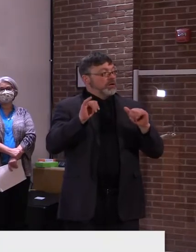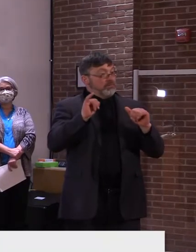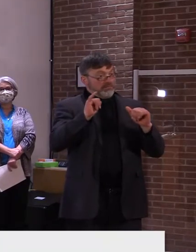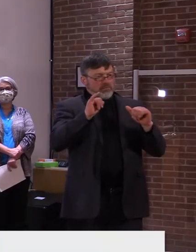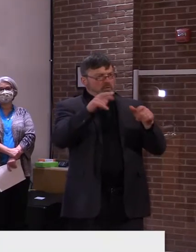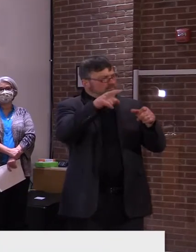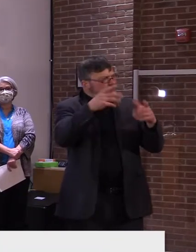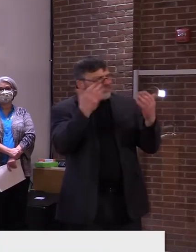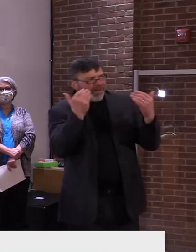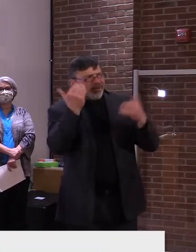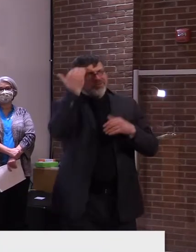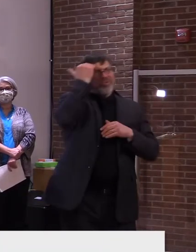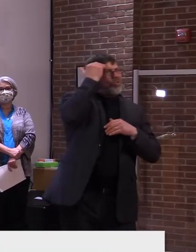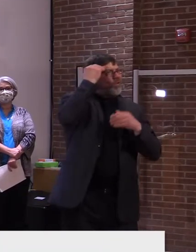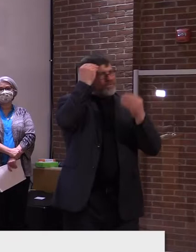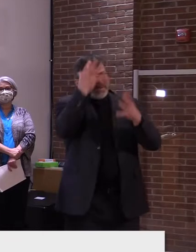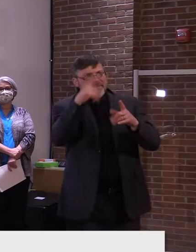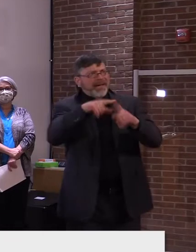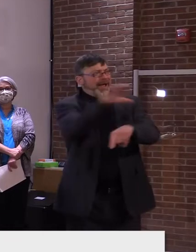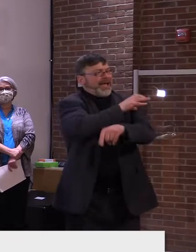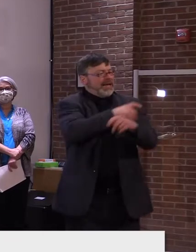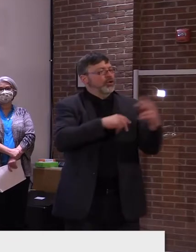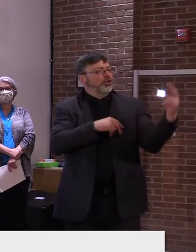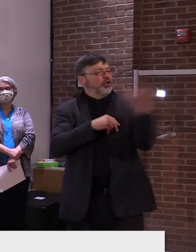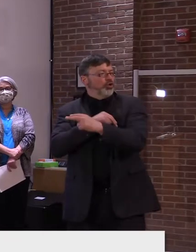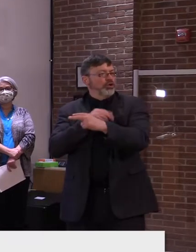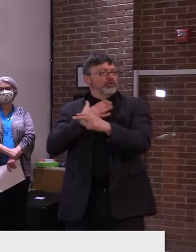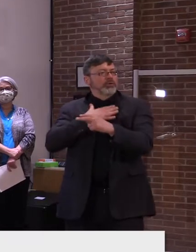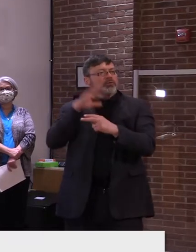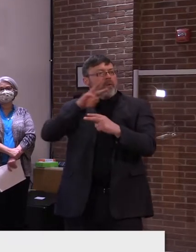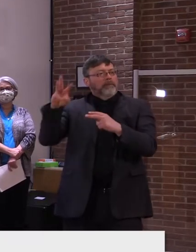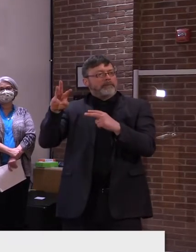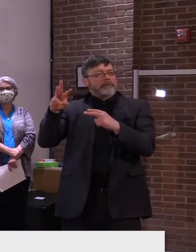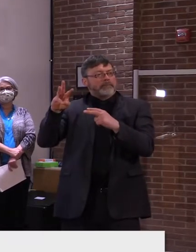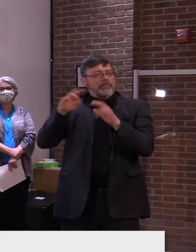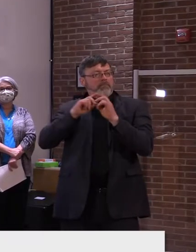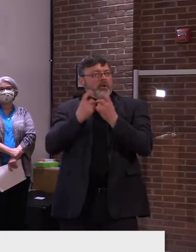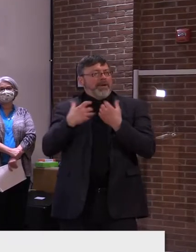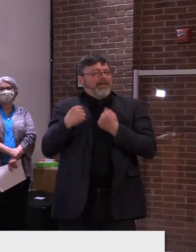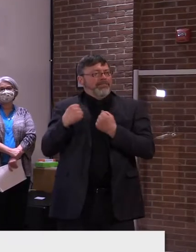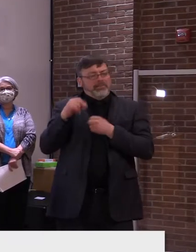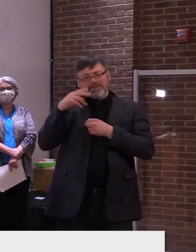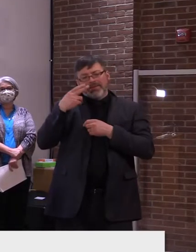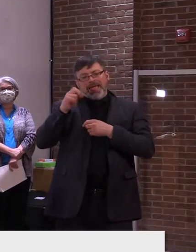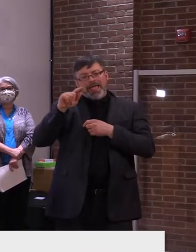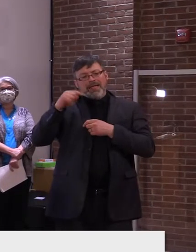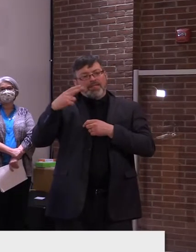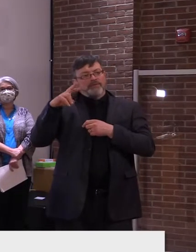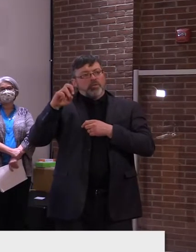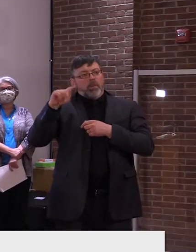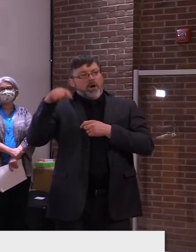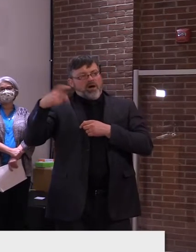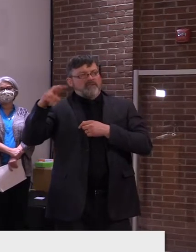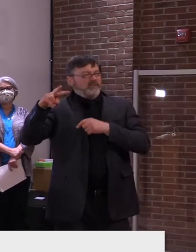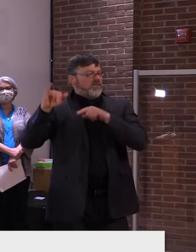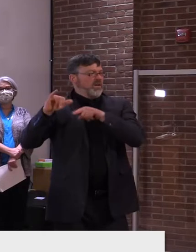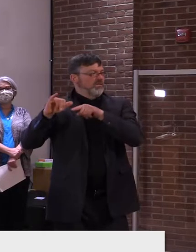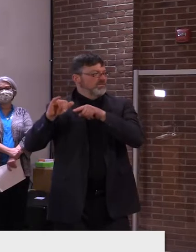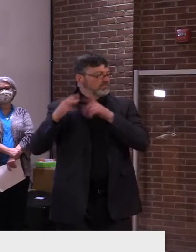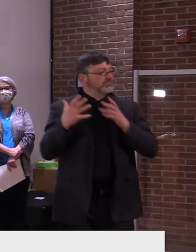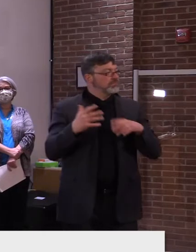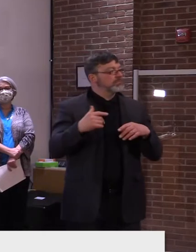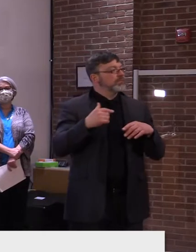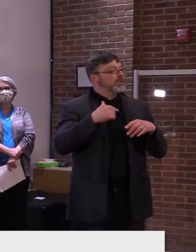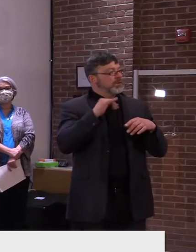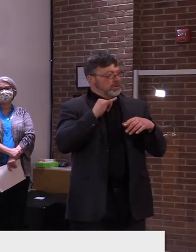healthvermont.gov/myvaccine. We continue to plan for additional clinics and will share new information as we have it. We must